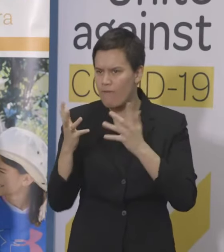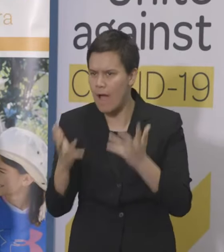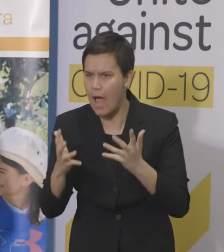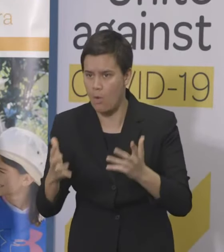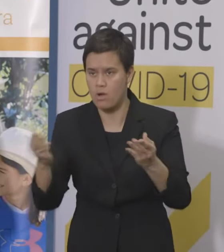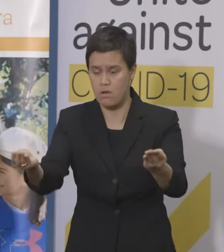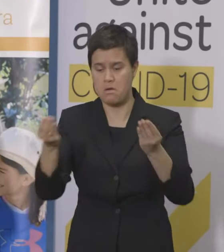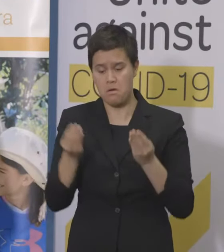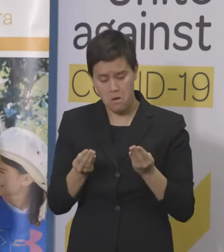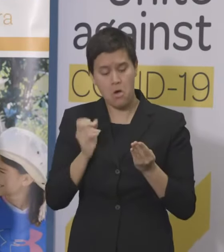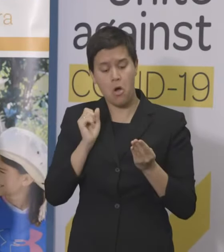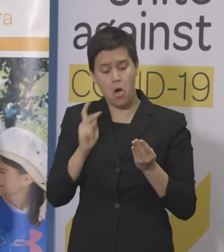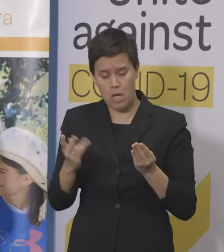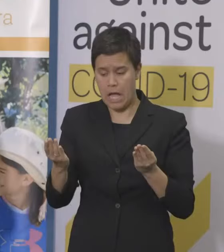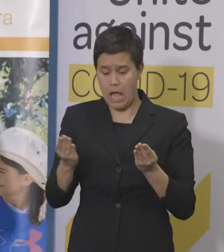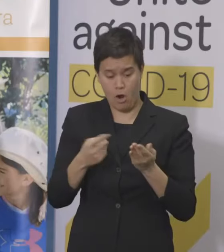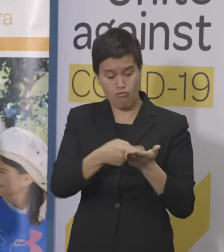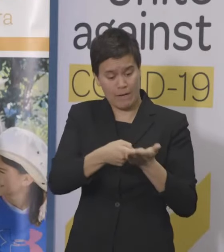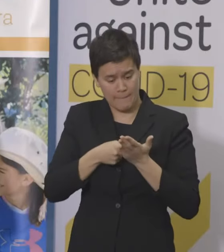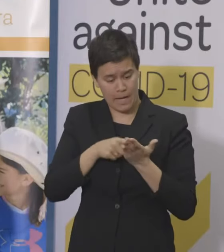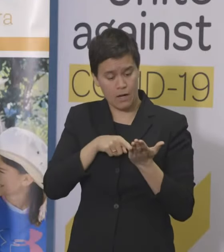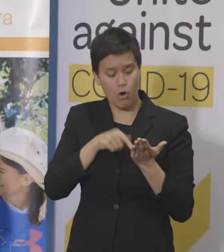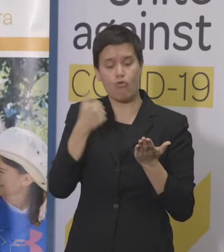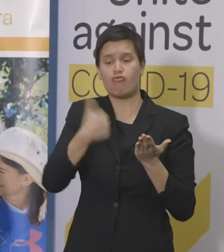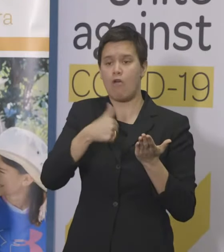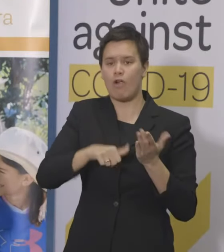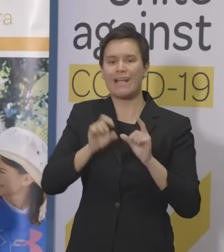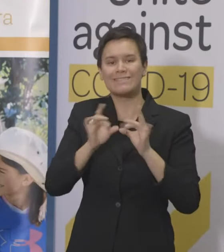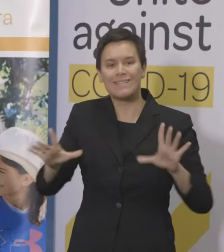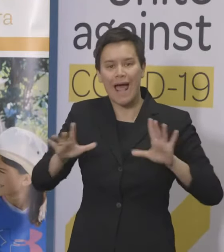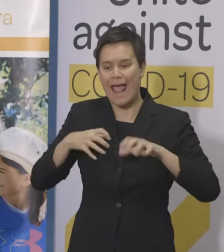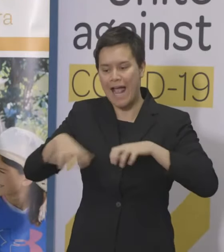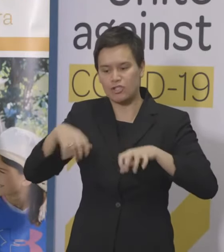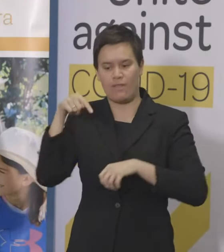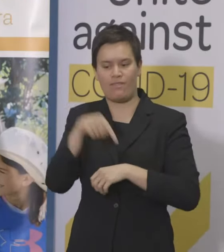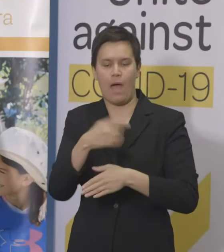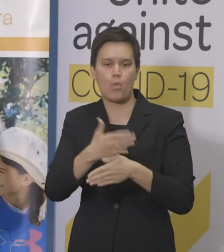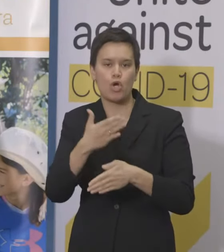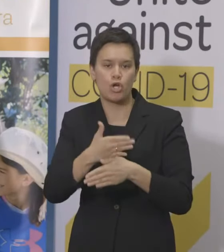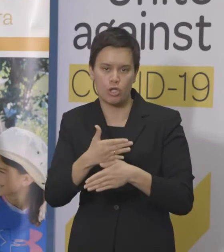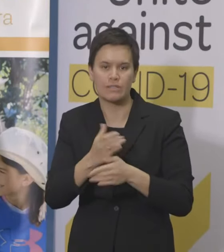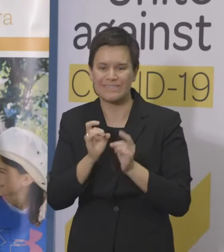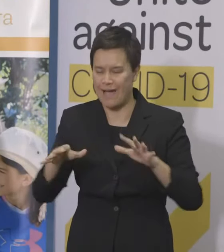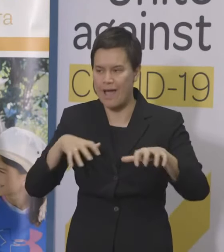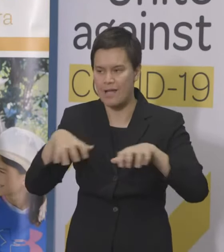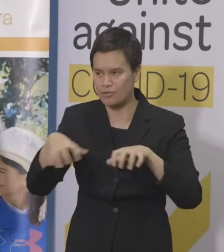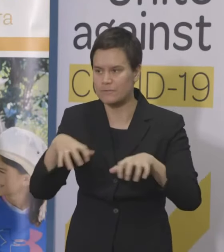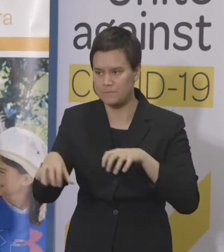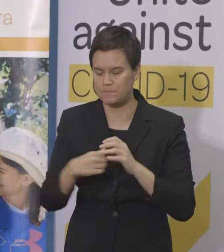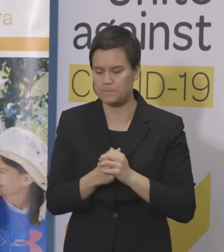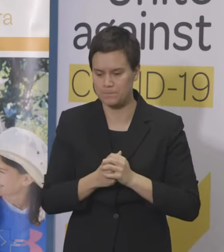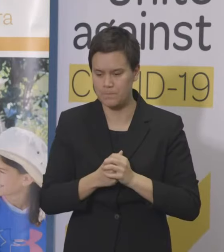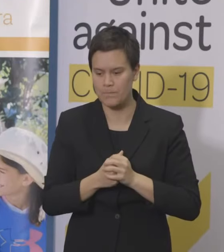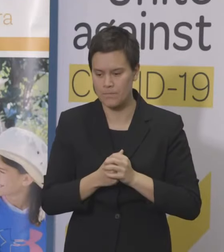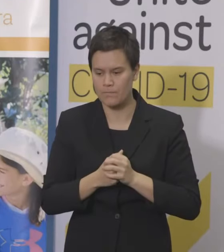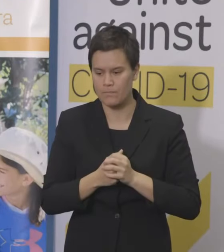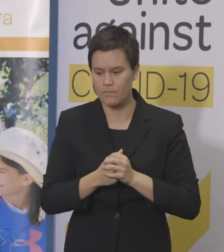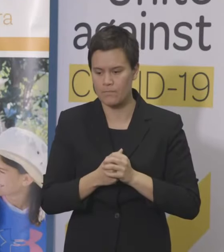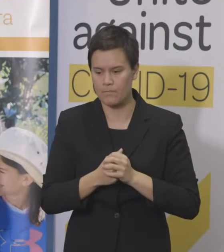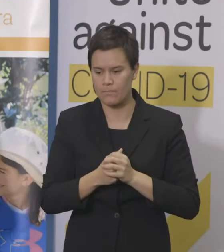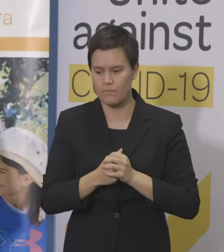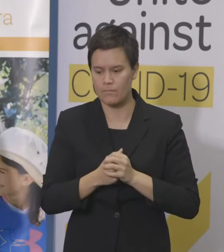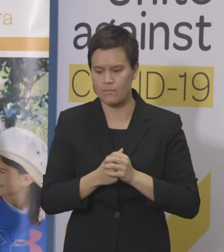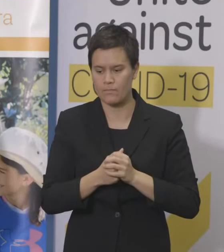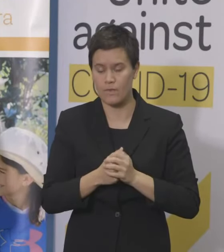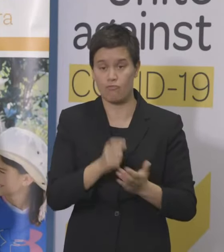for the measles review was carried out late last year and early this year, and we received a briefing from the 2 authors,